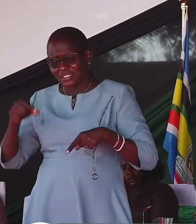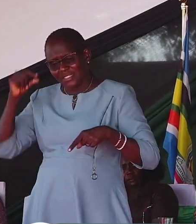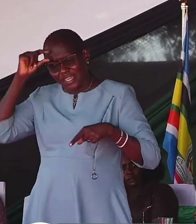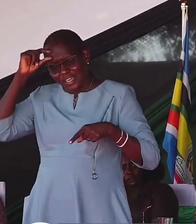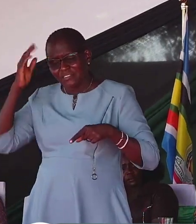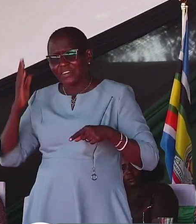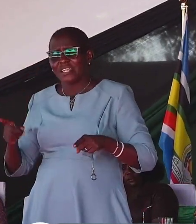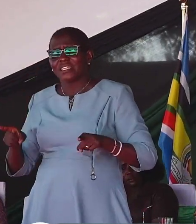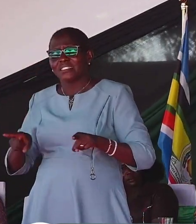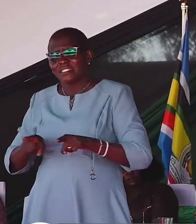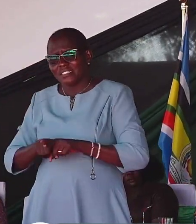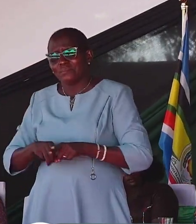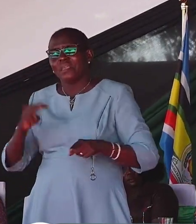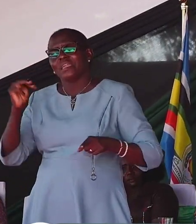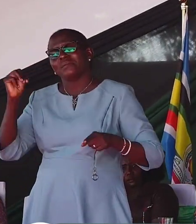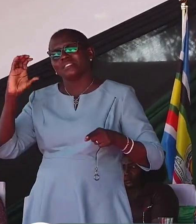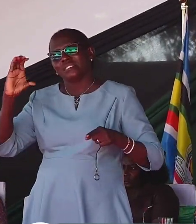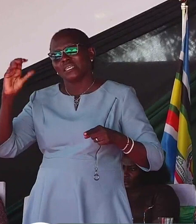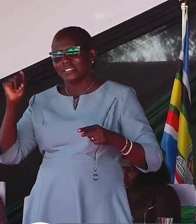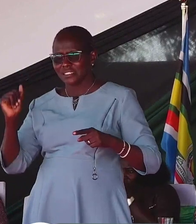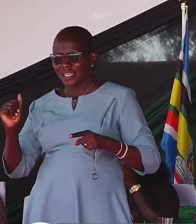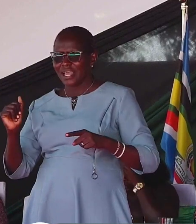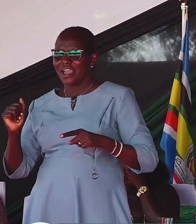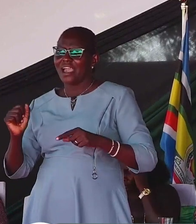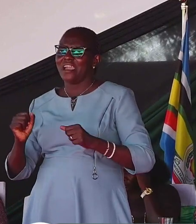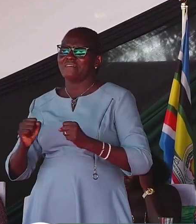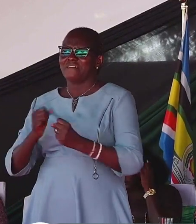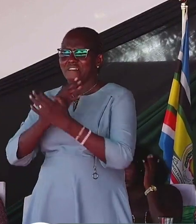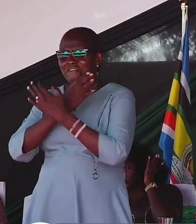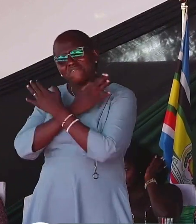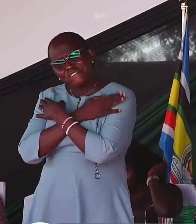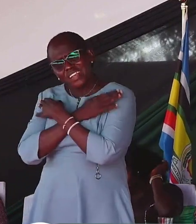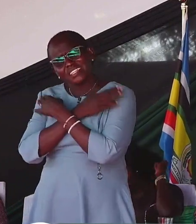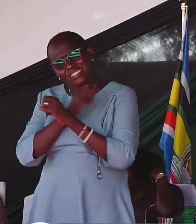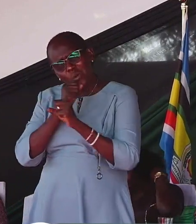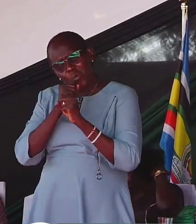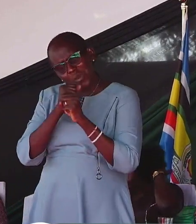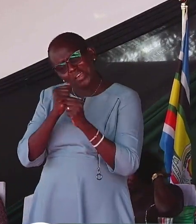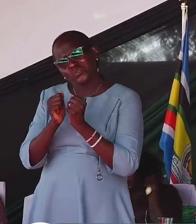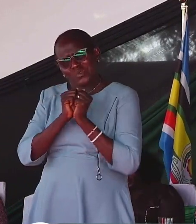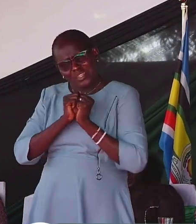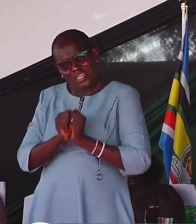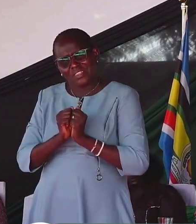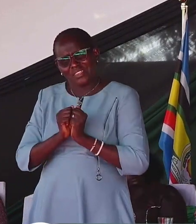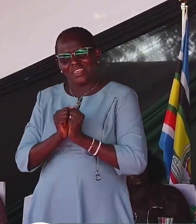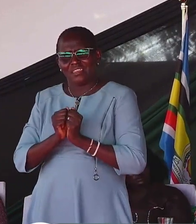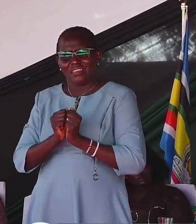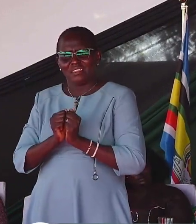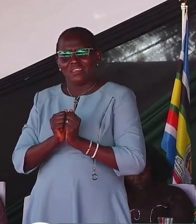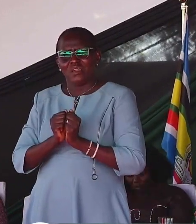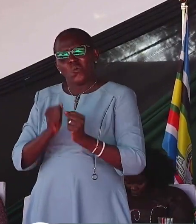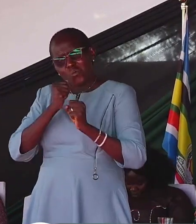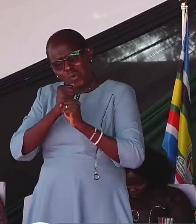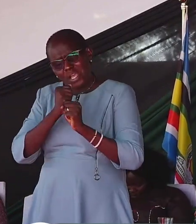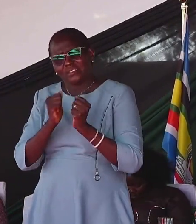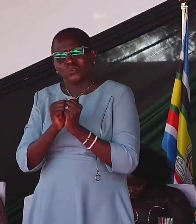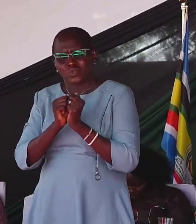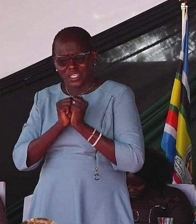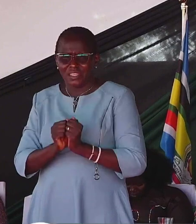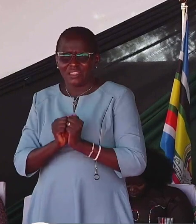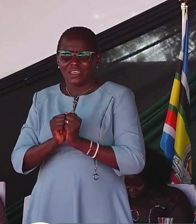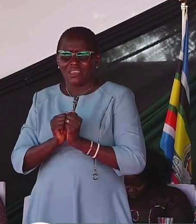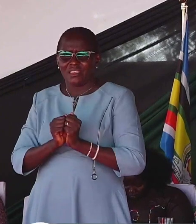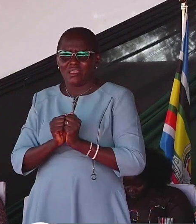MCAs are buddies, very close buddies. The 47 of them and myself and the leadership, we work together because we have